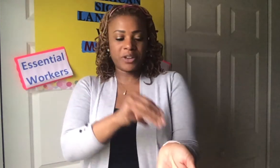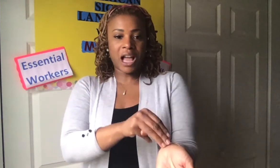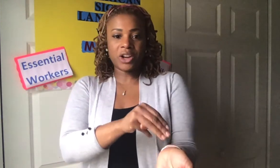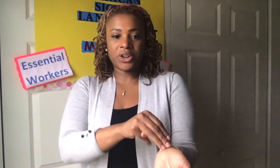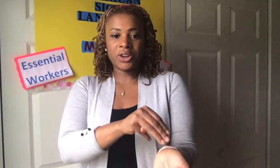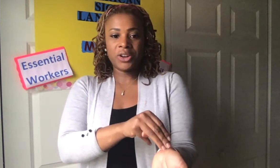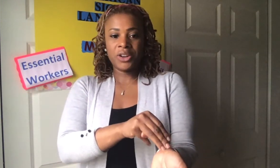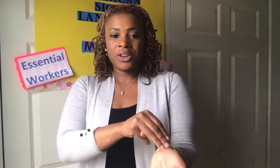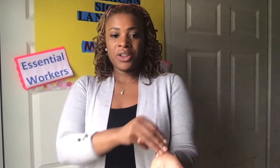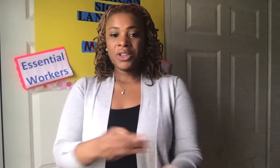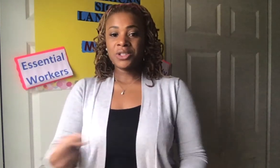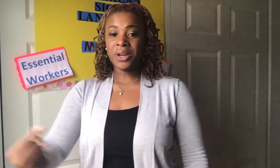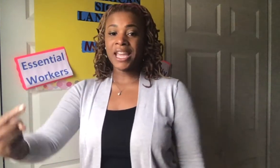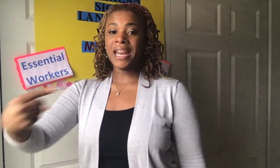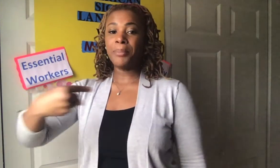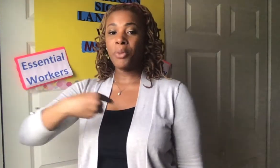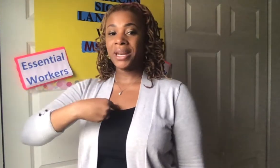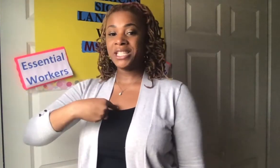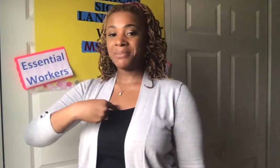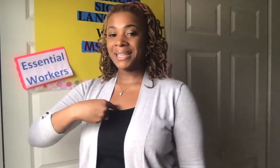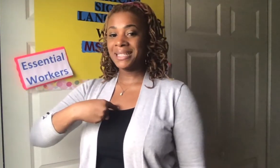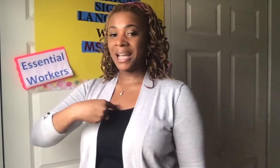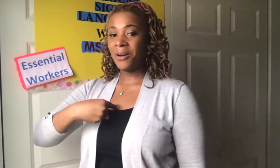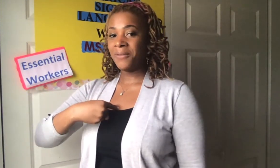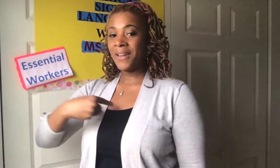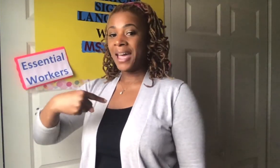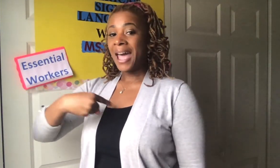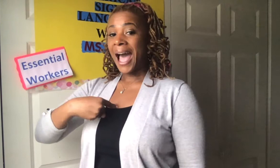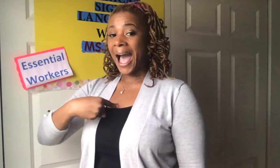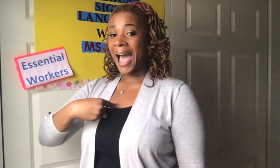doctor. So again, I'm pointing to myself. I